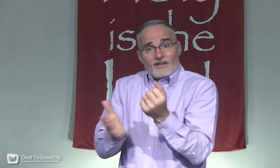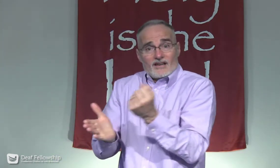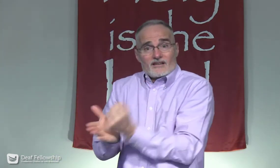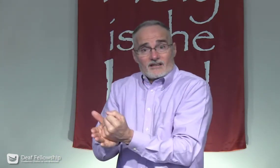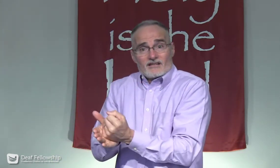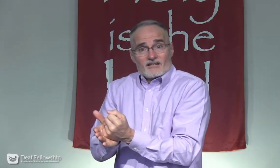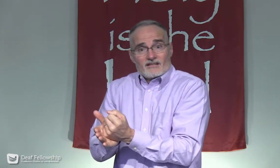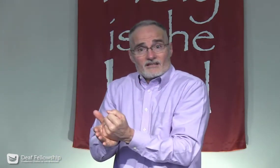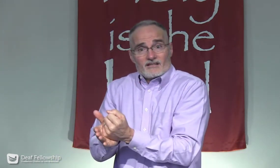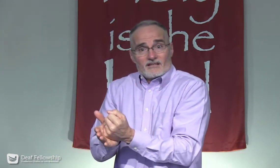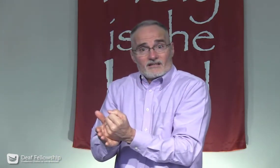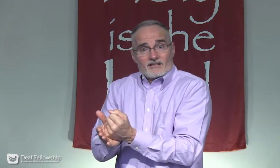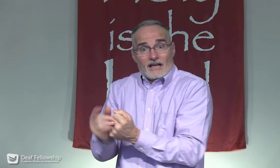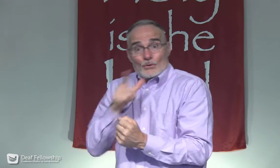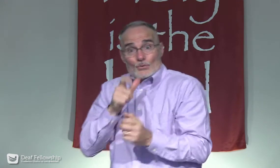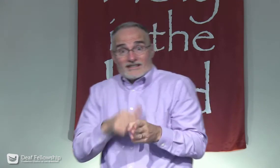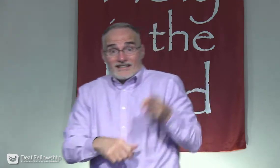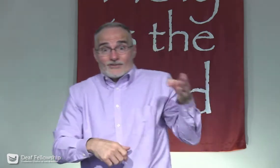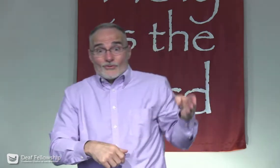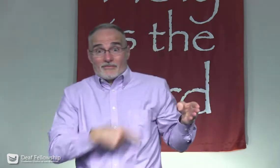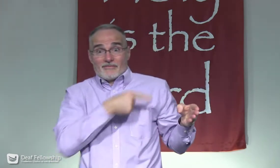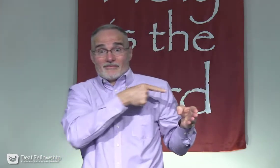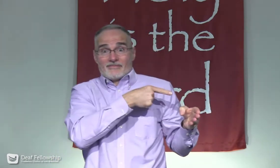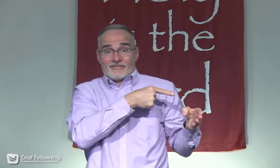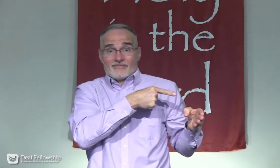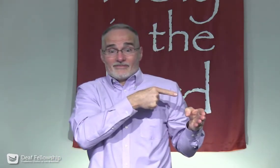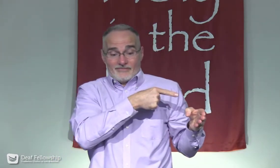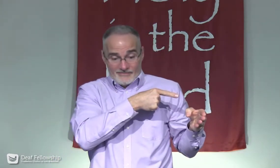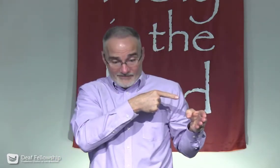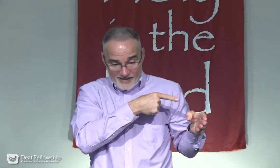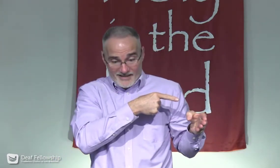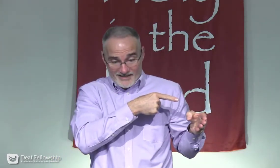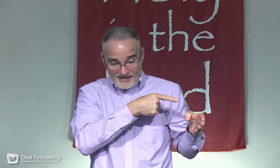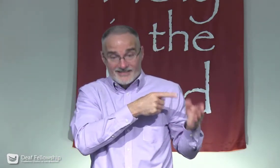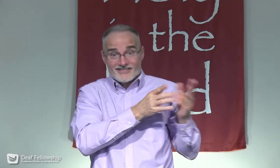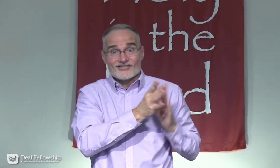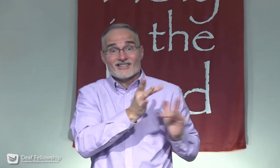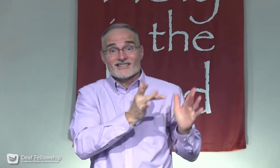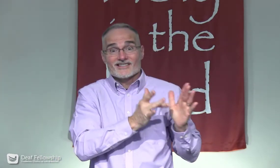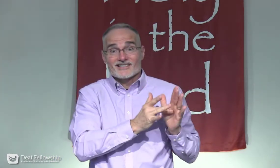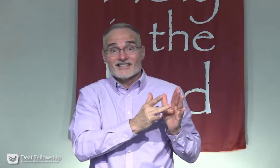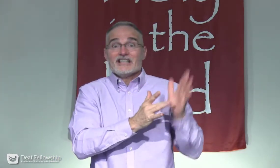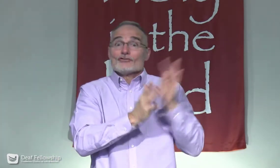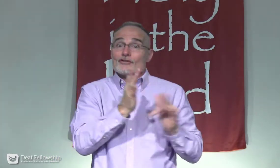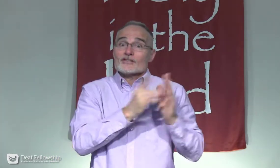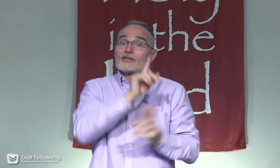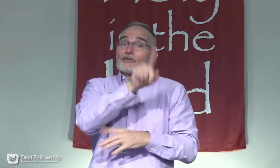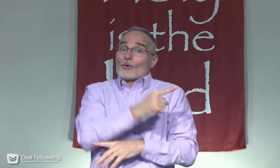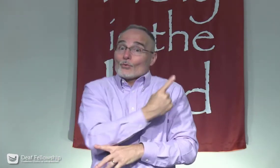He just so happened to be crucified right next to